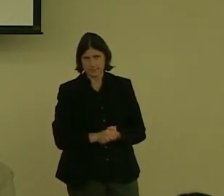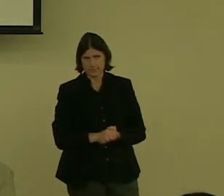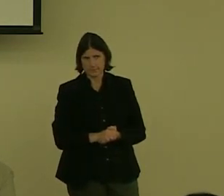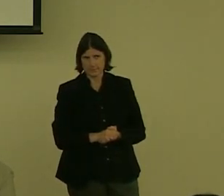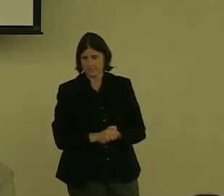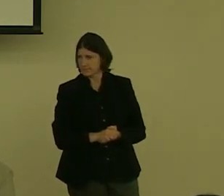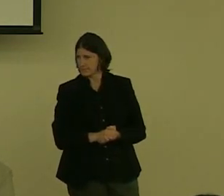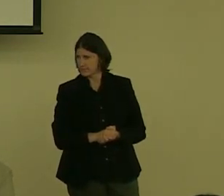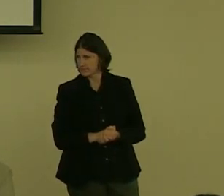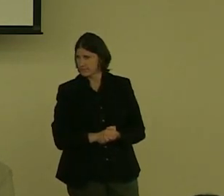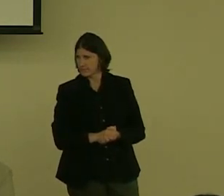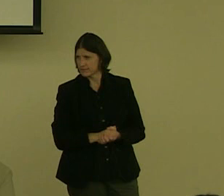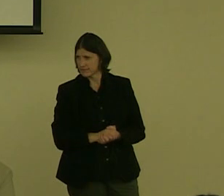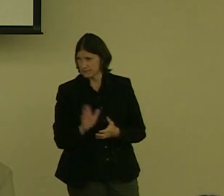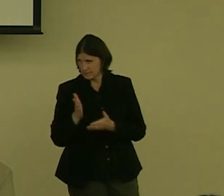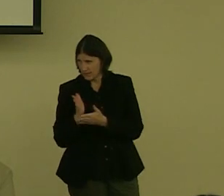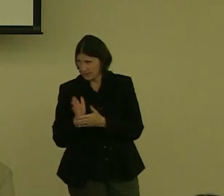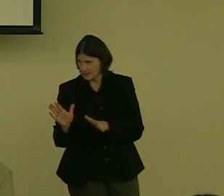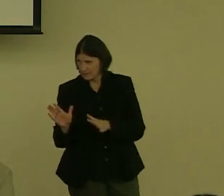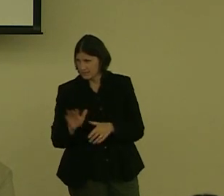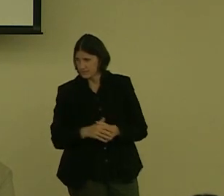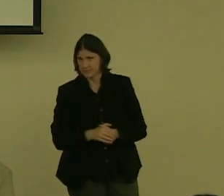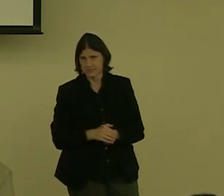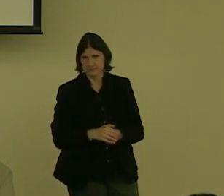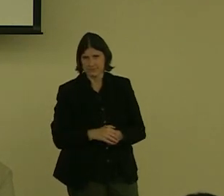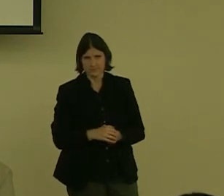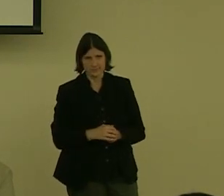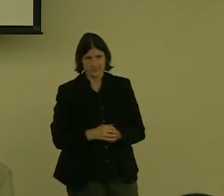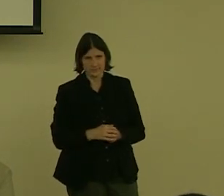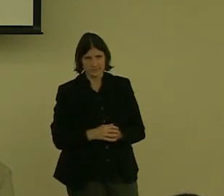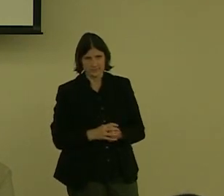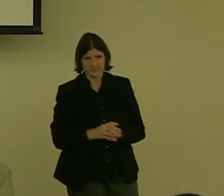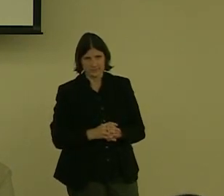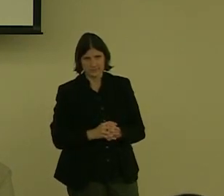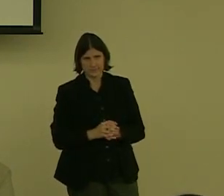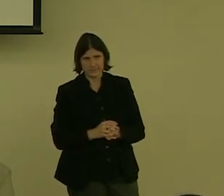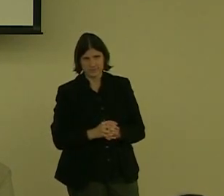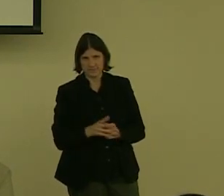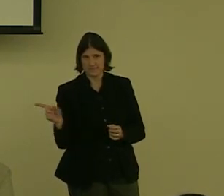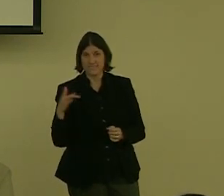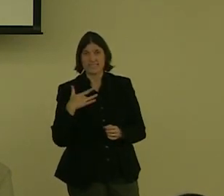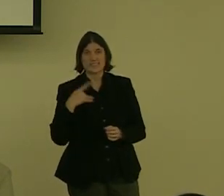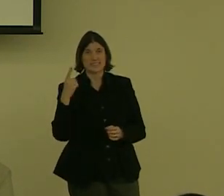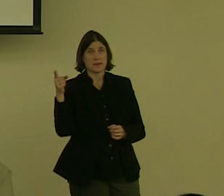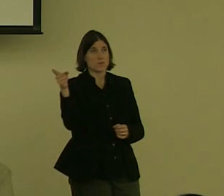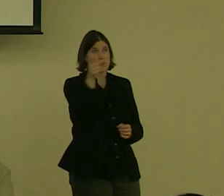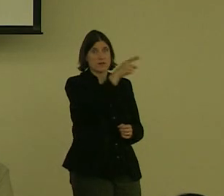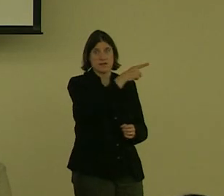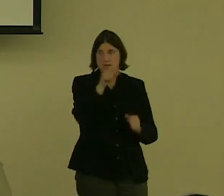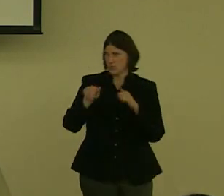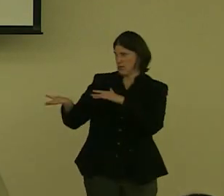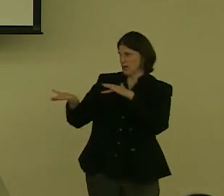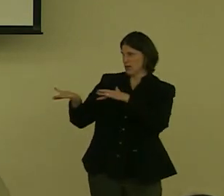their mutant power to choke Karen? I'd like you to exit immediately. Karen, do you mind if we move on to the please, next question?